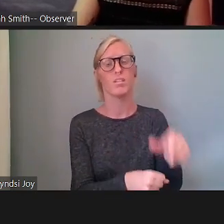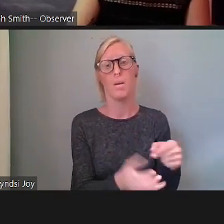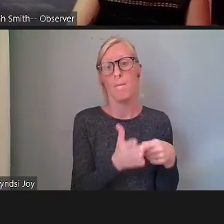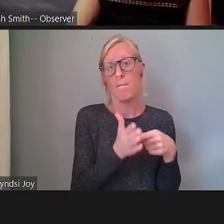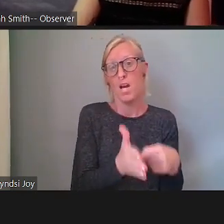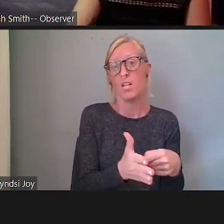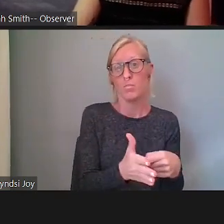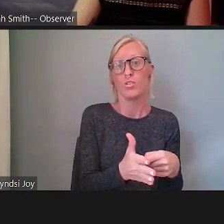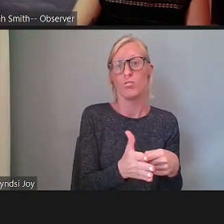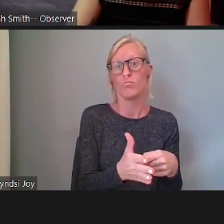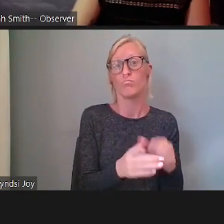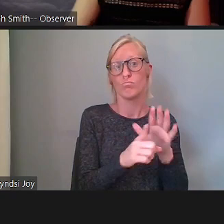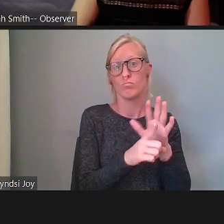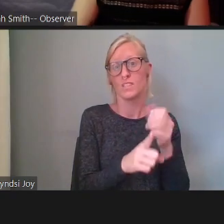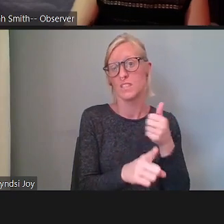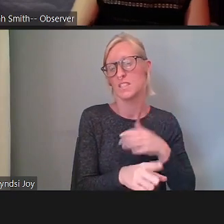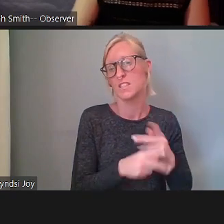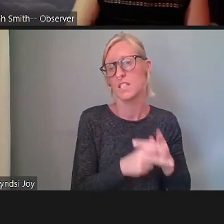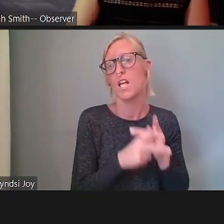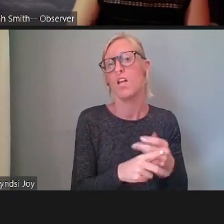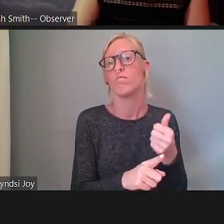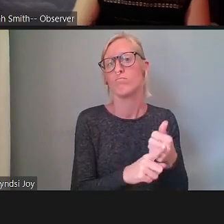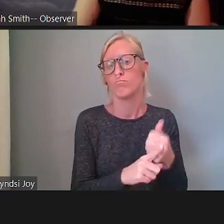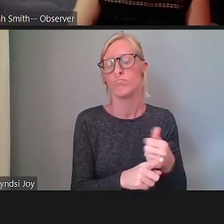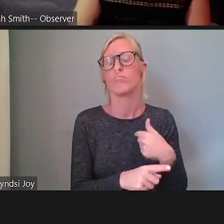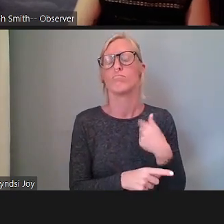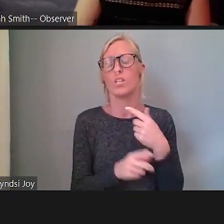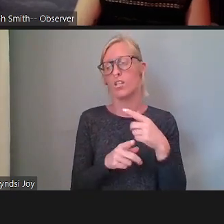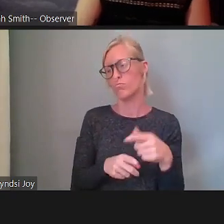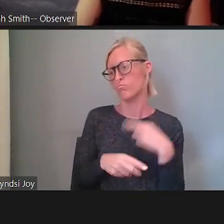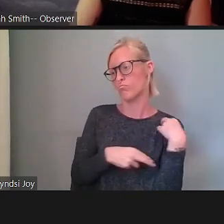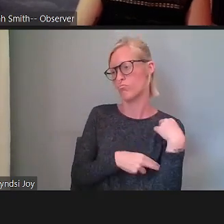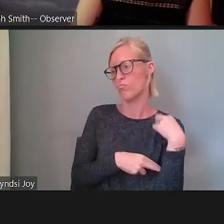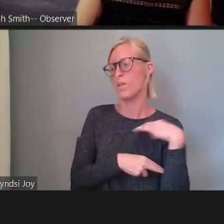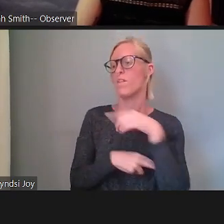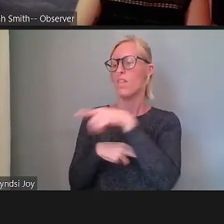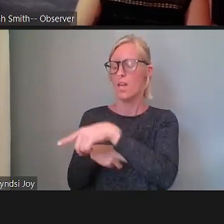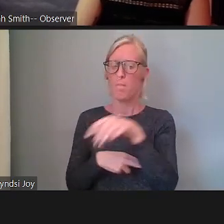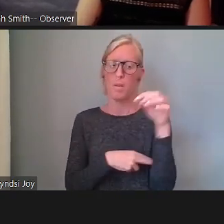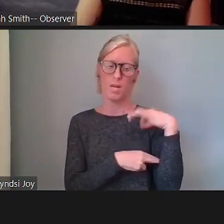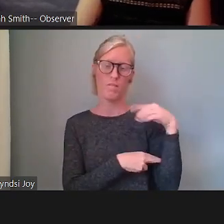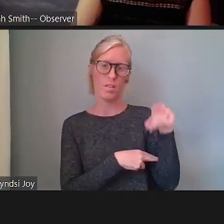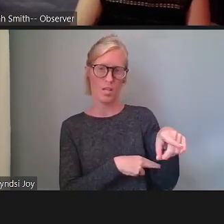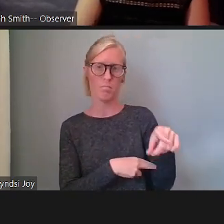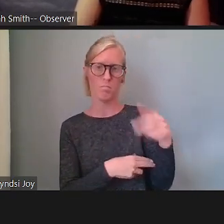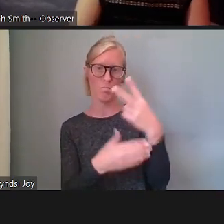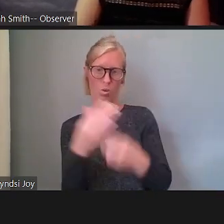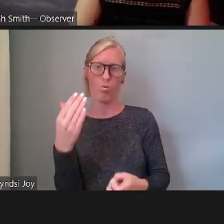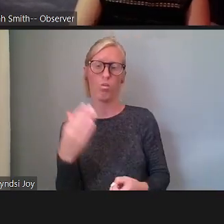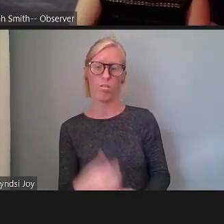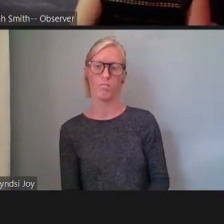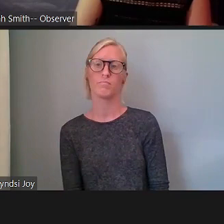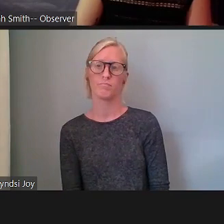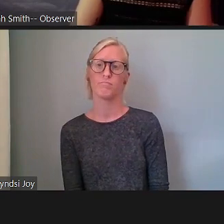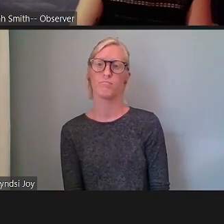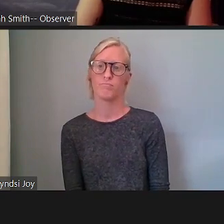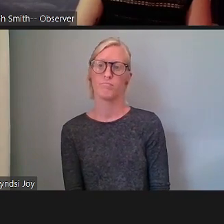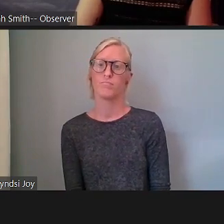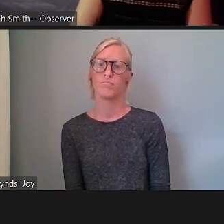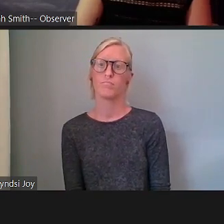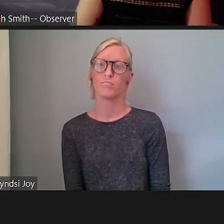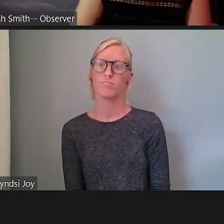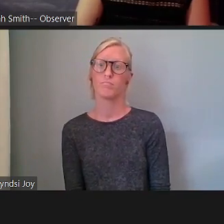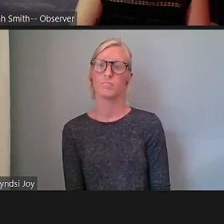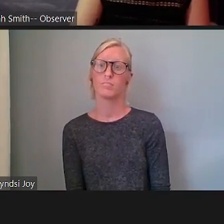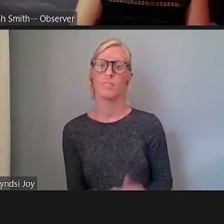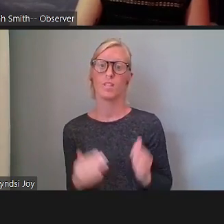so it benefits them and is a good representation to their workers. Great. We're getting a lot of interesting